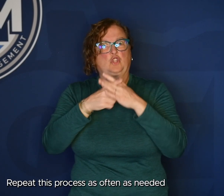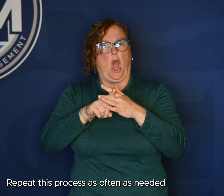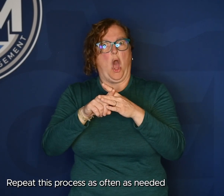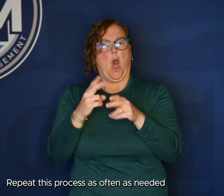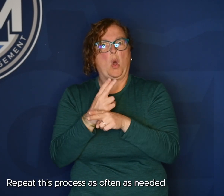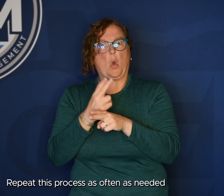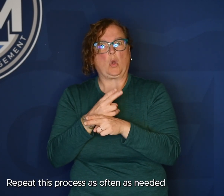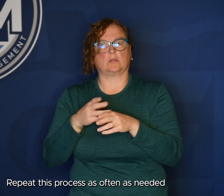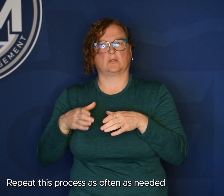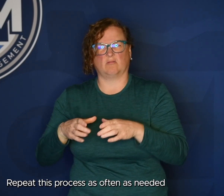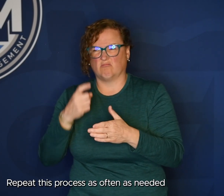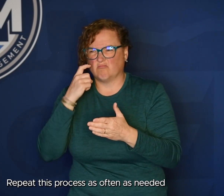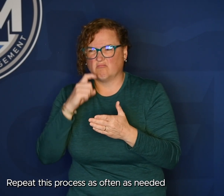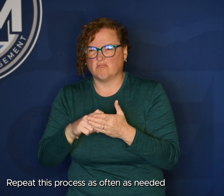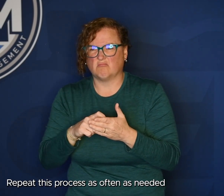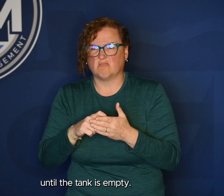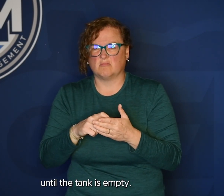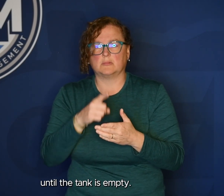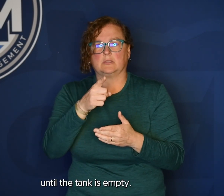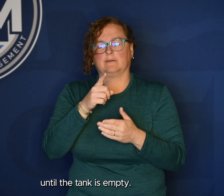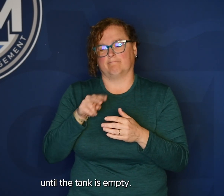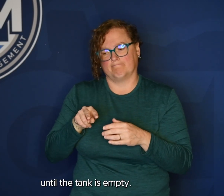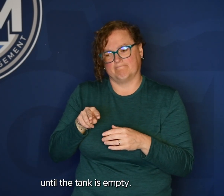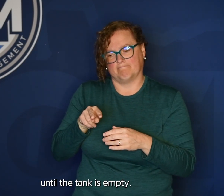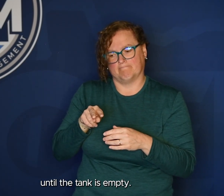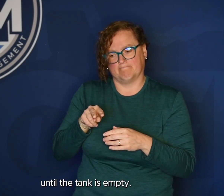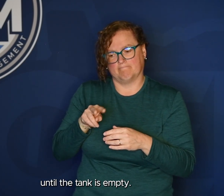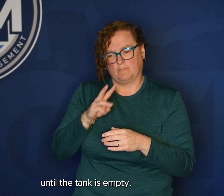this process as often as needed until the tank is empty.